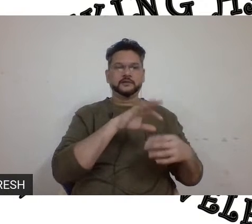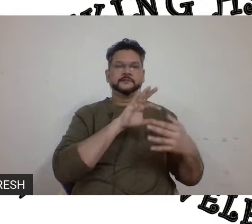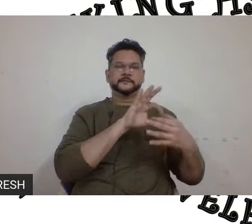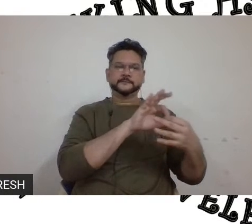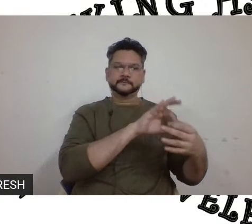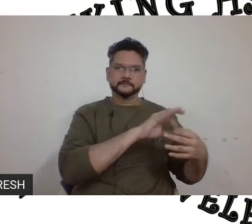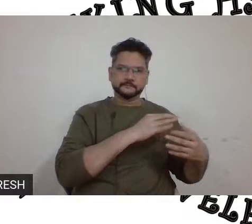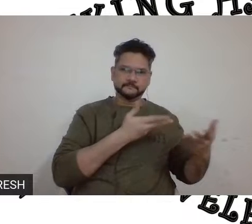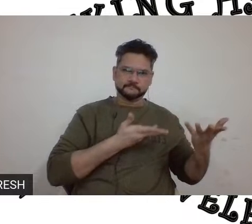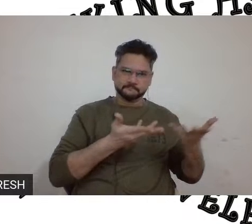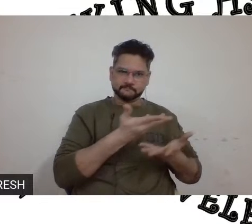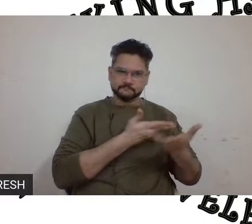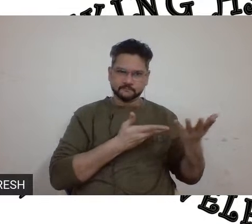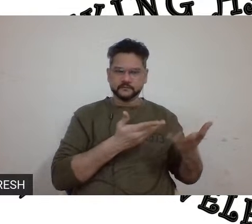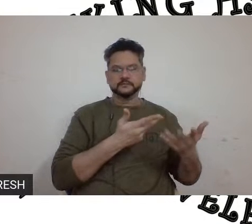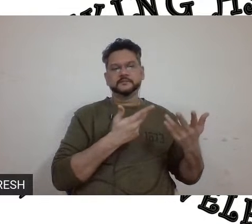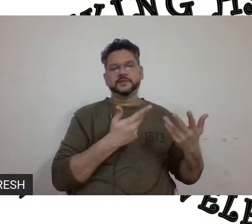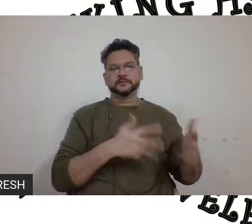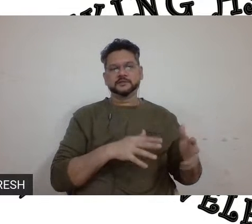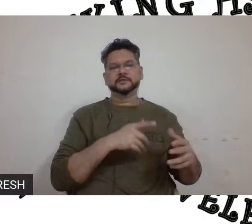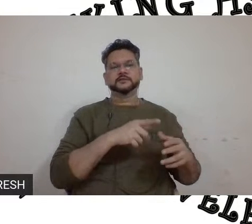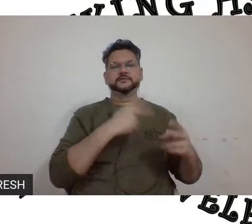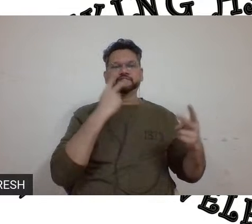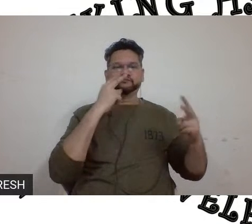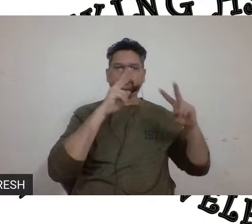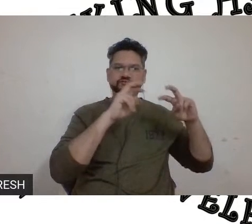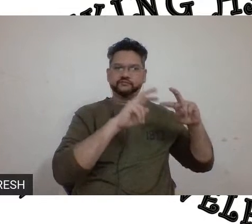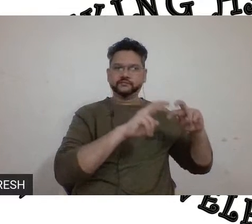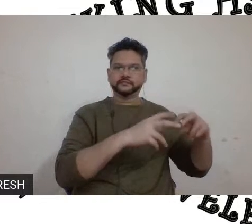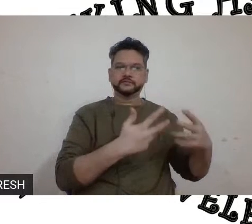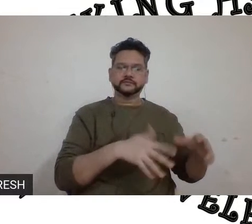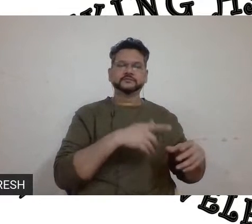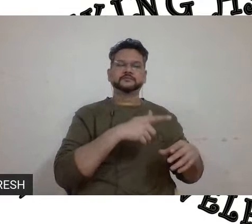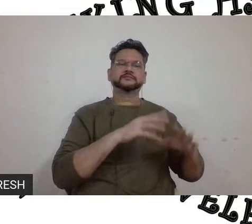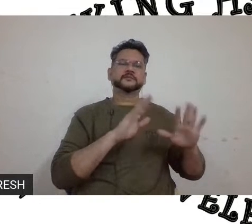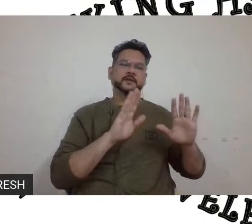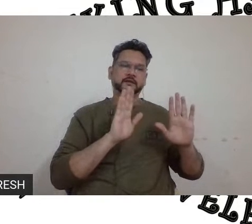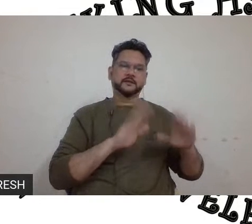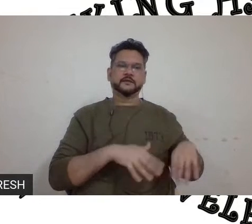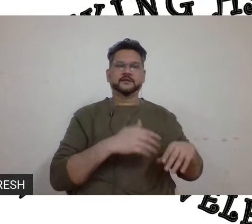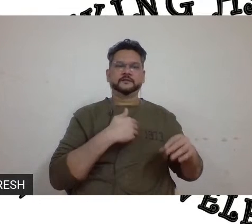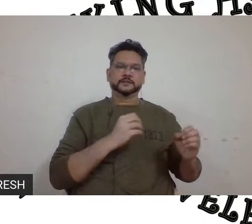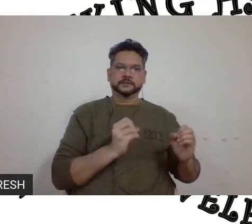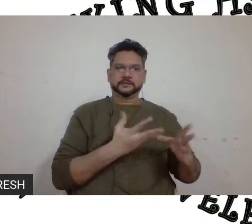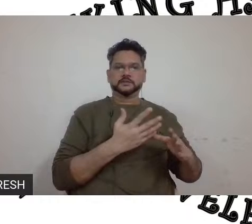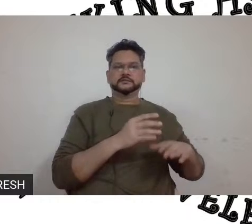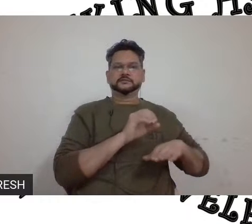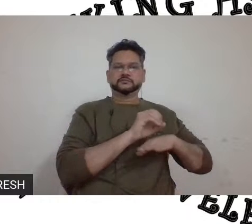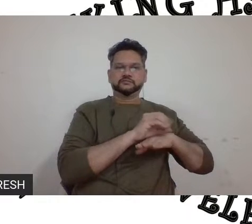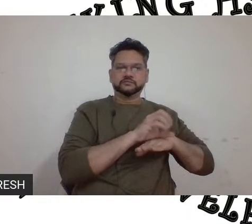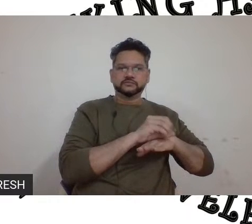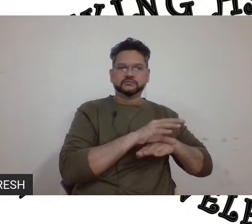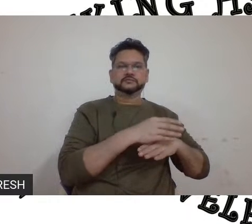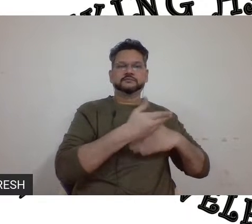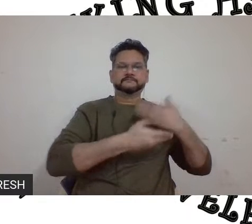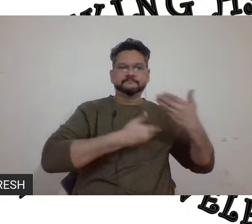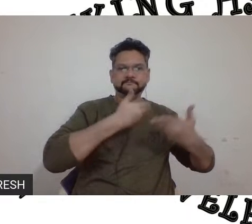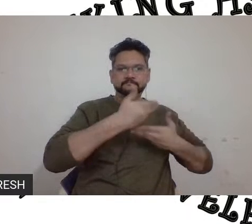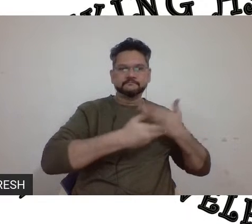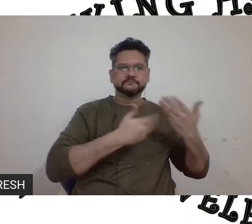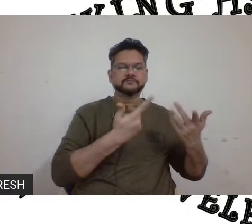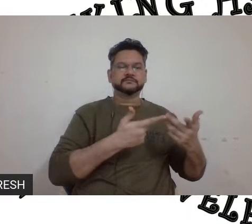have where we have created advocacy in terms of uh, sending across a message of ability